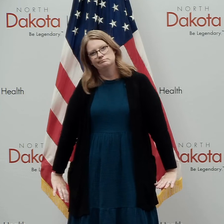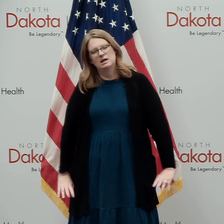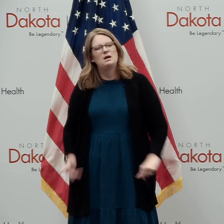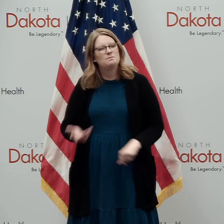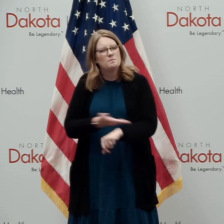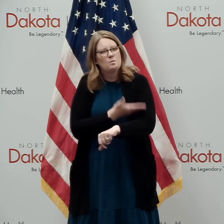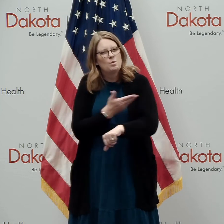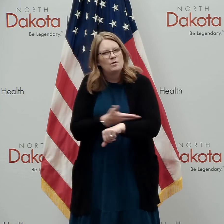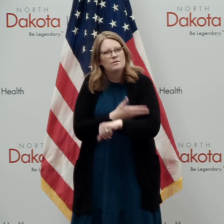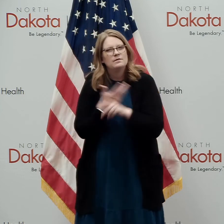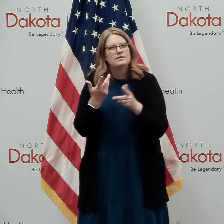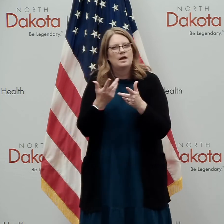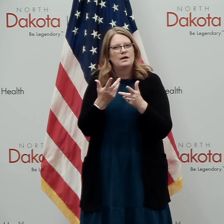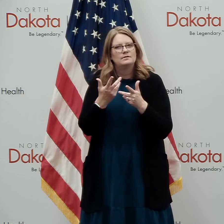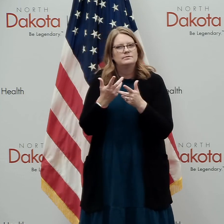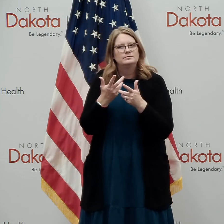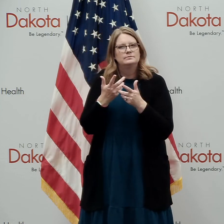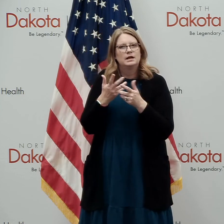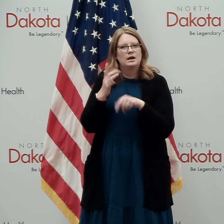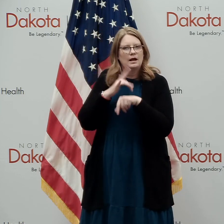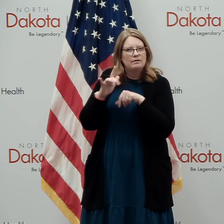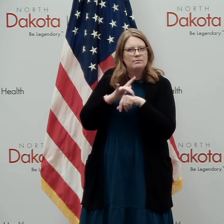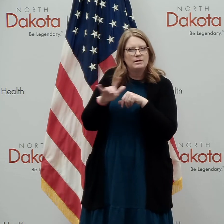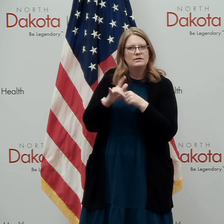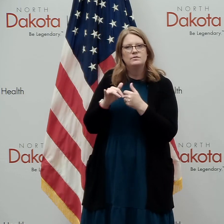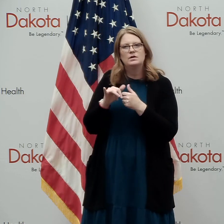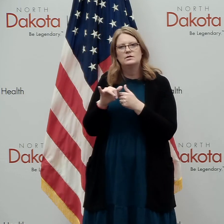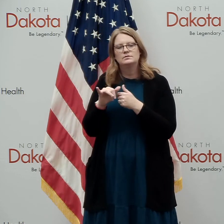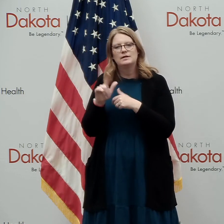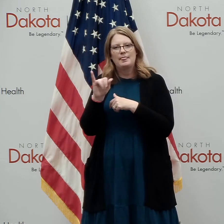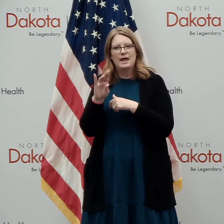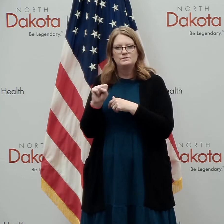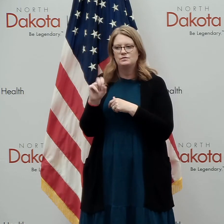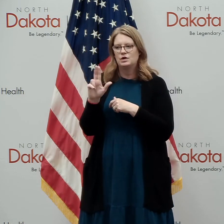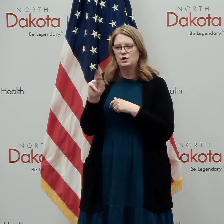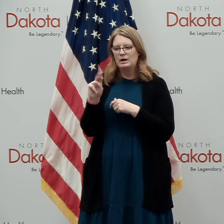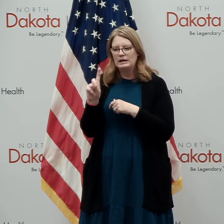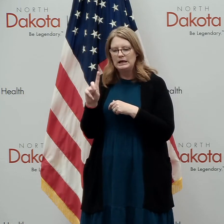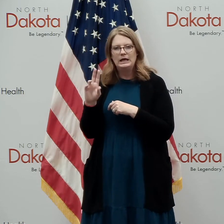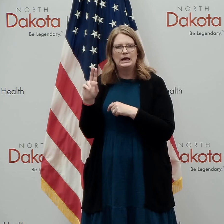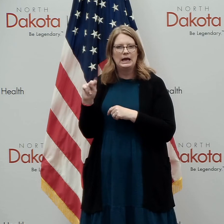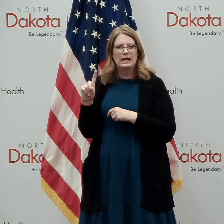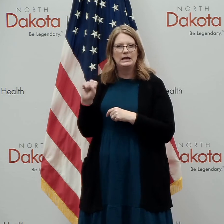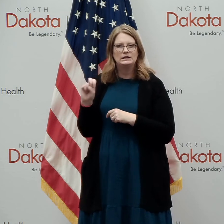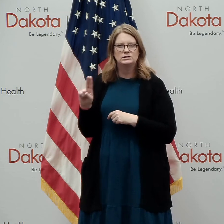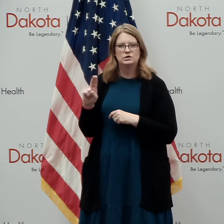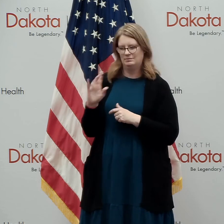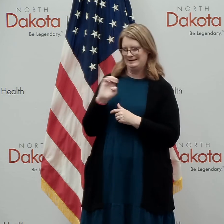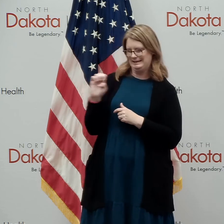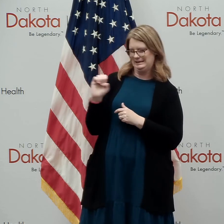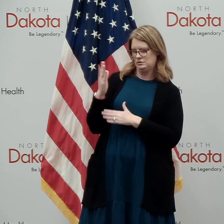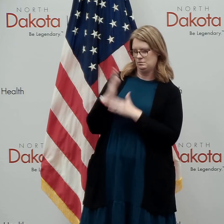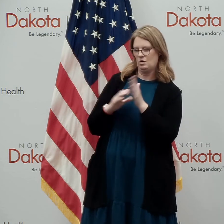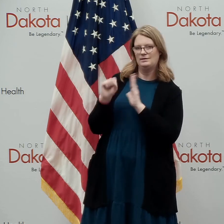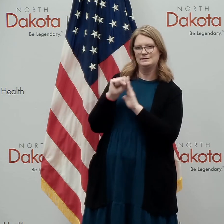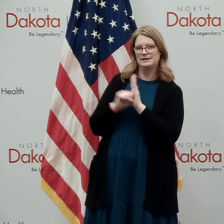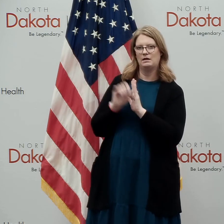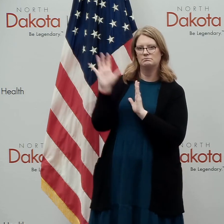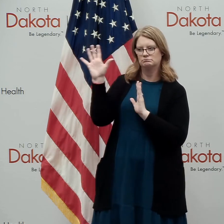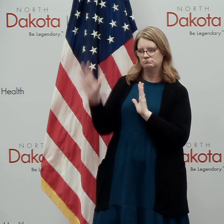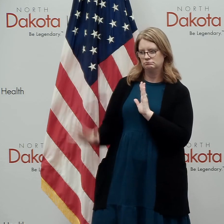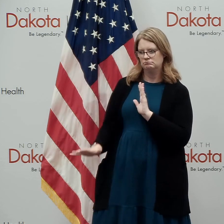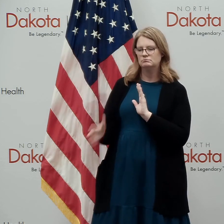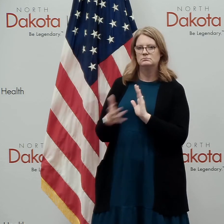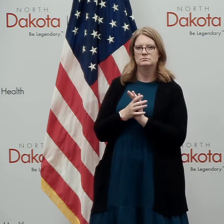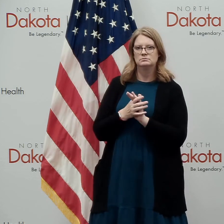physical closeness to labs for UND and NDSU students, and also, any students on the eastern part of the state. So it's just a problem we're